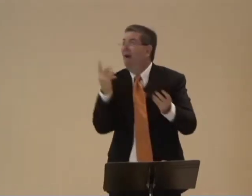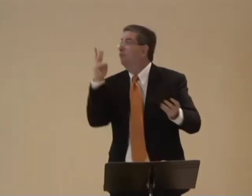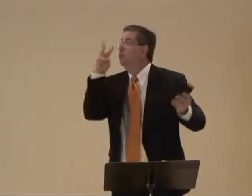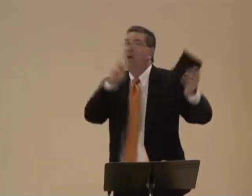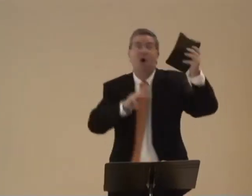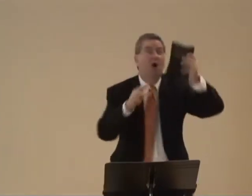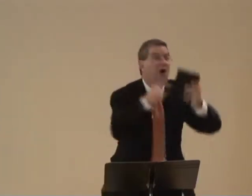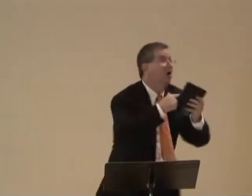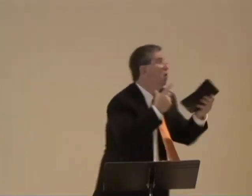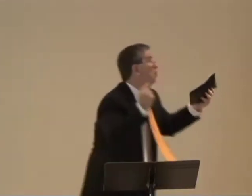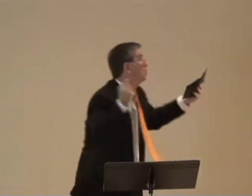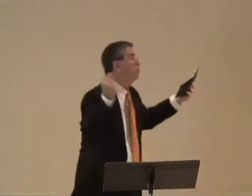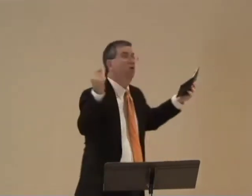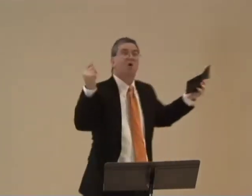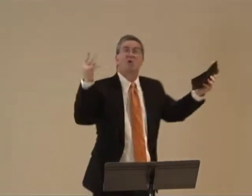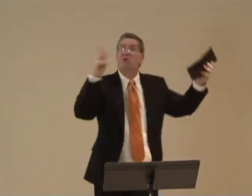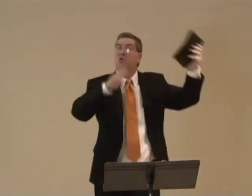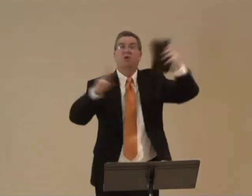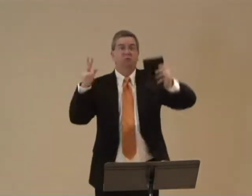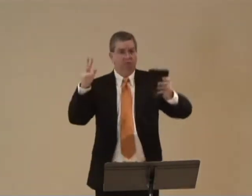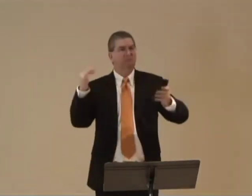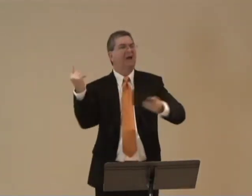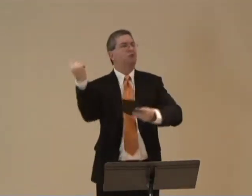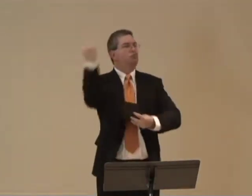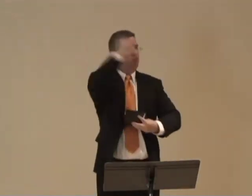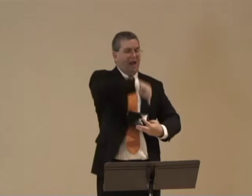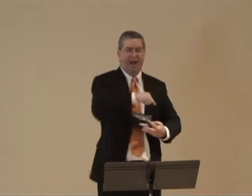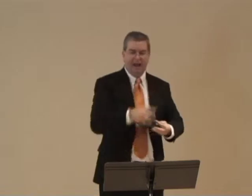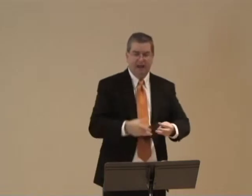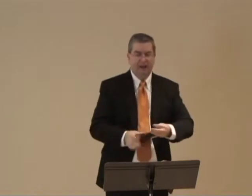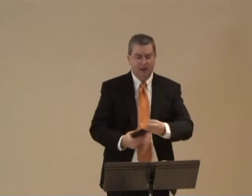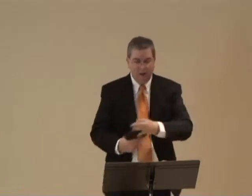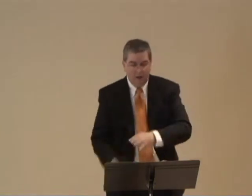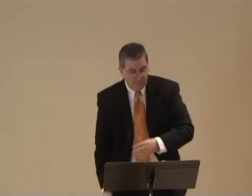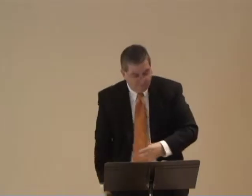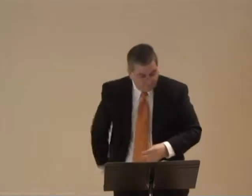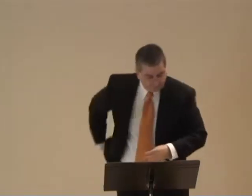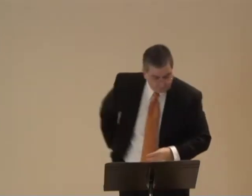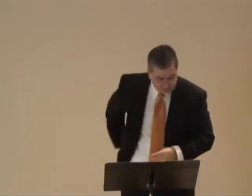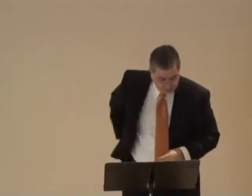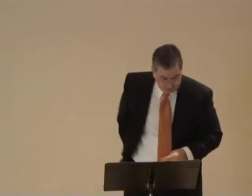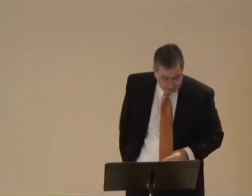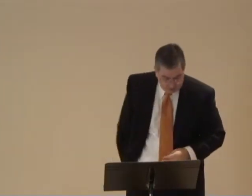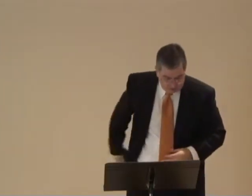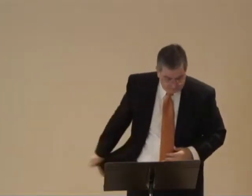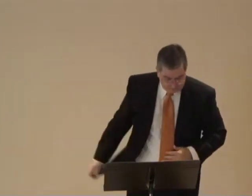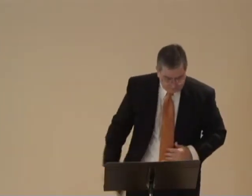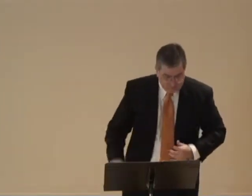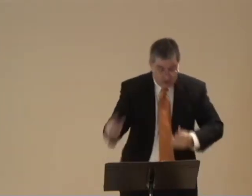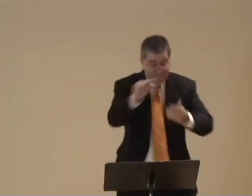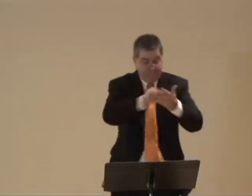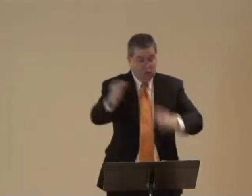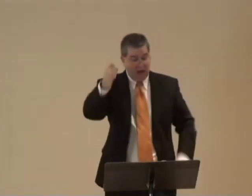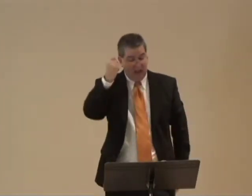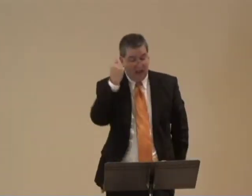having enough money and they've got all these worries. So we see this still in society